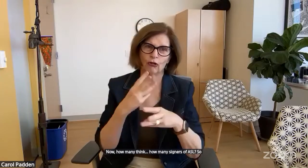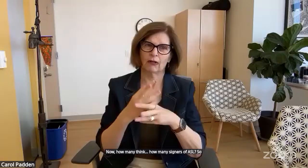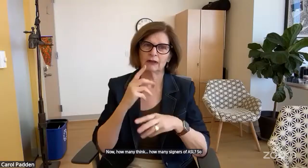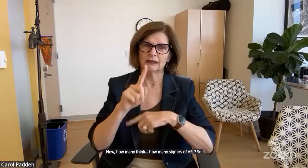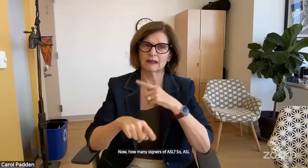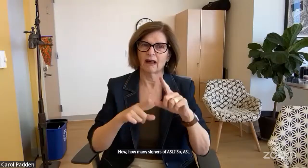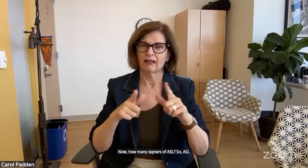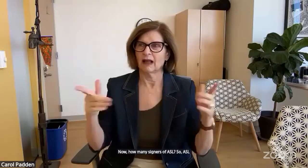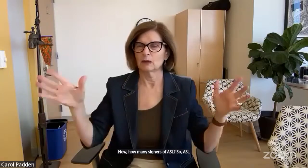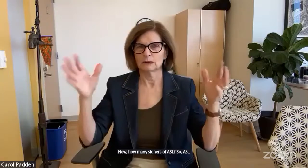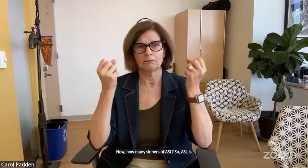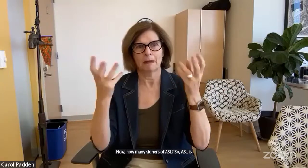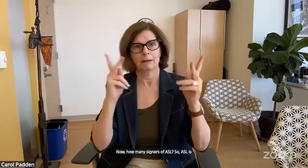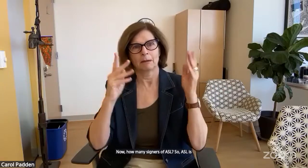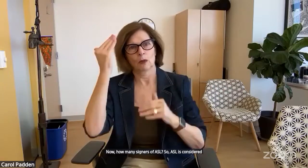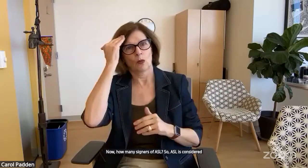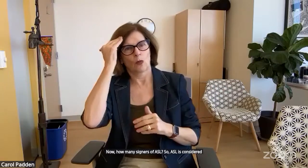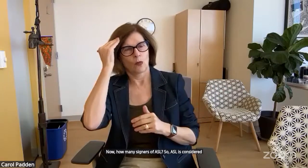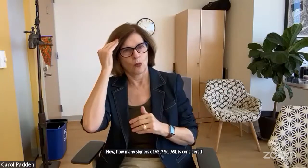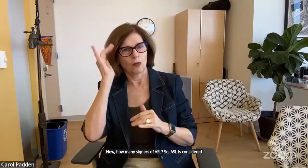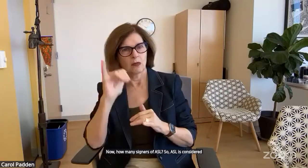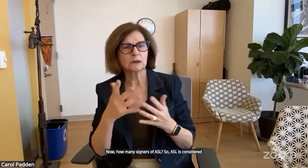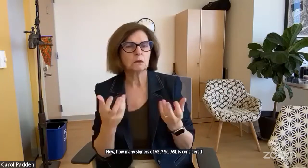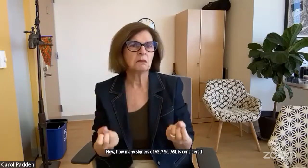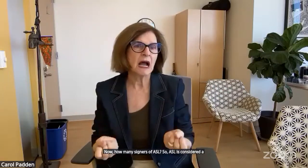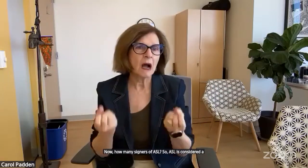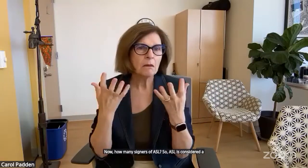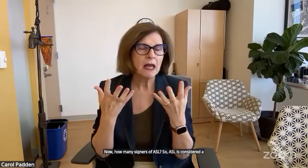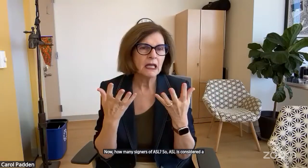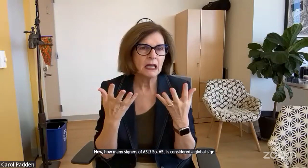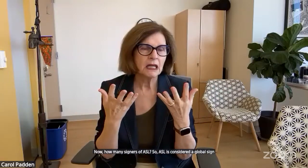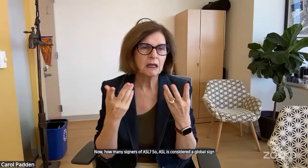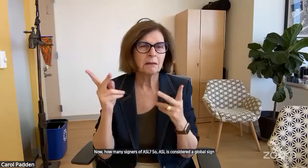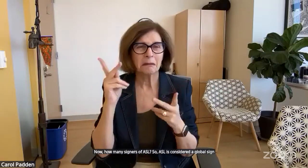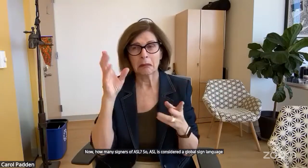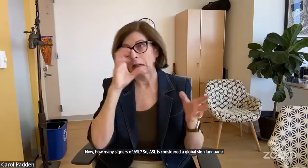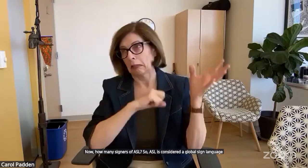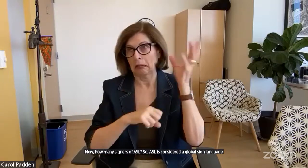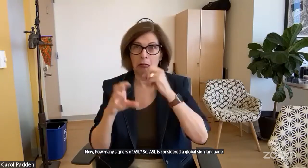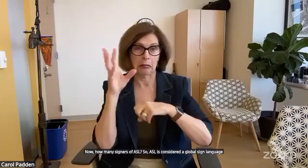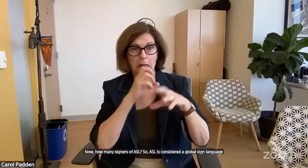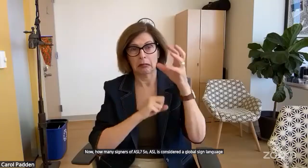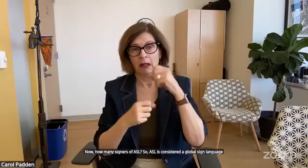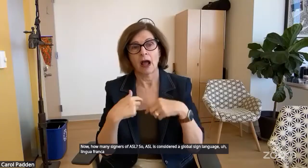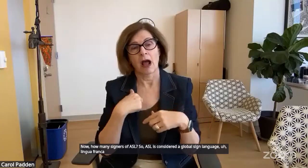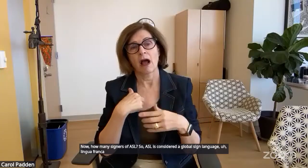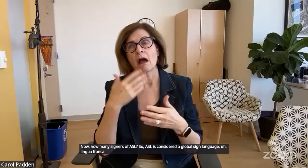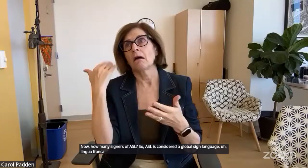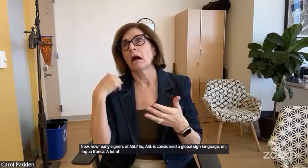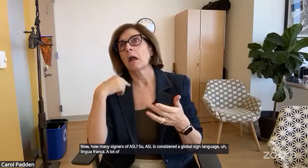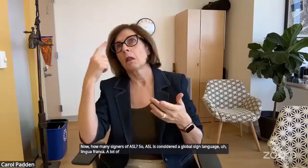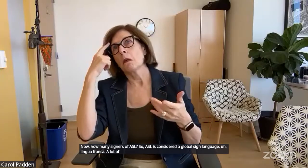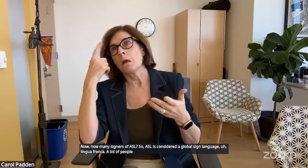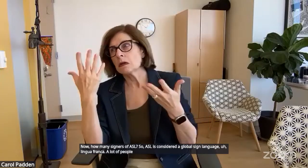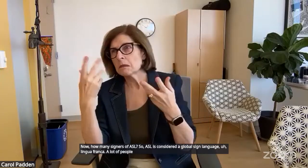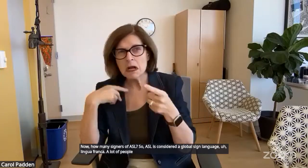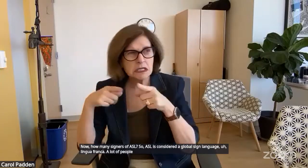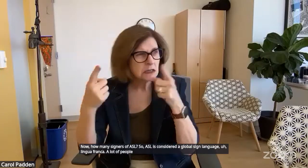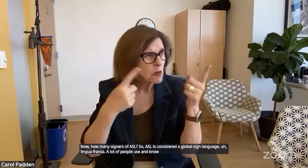is considered a global sign language, lingua franca. A lot of people use and know ASL